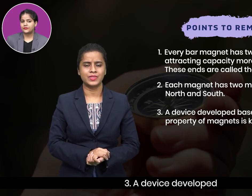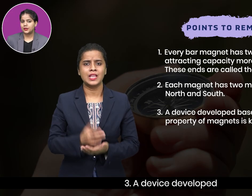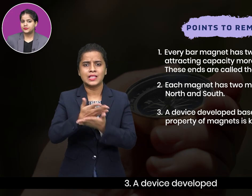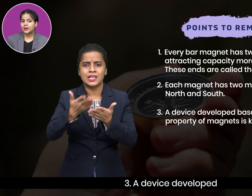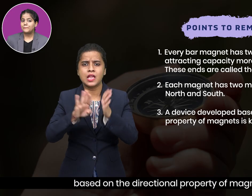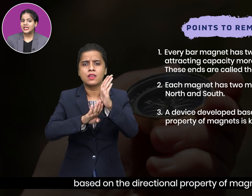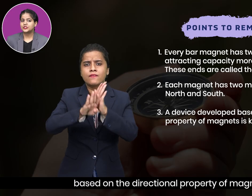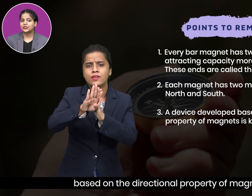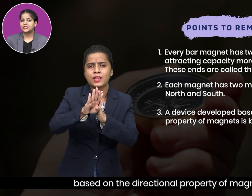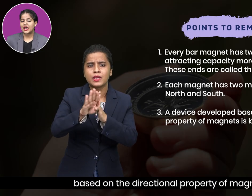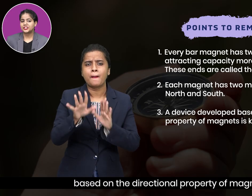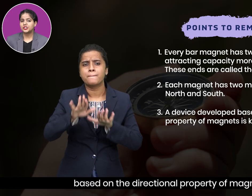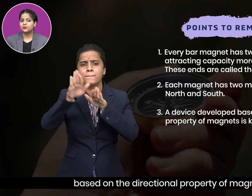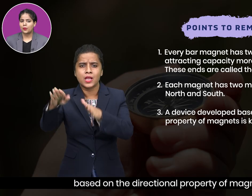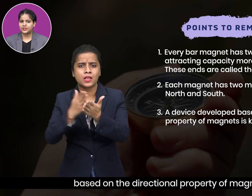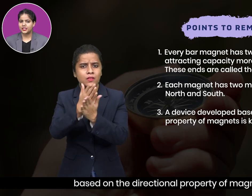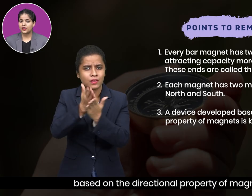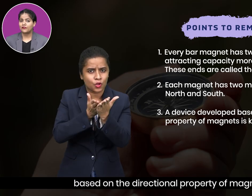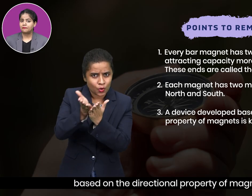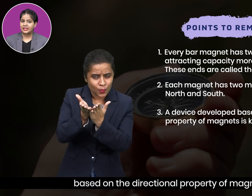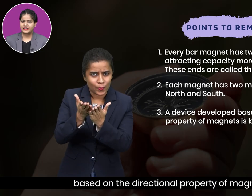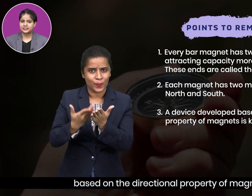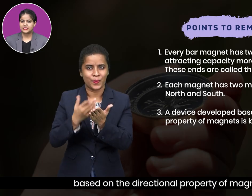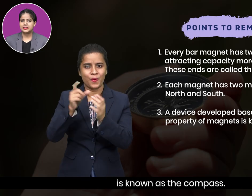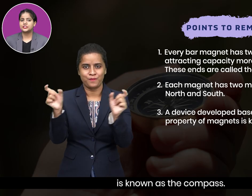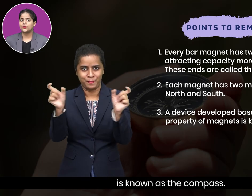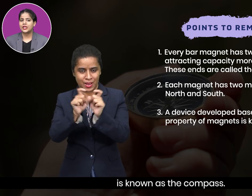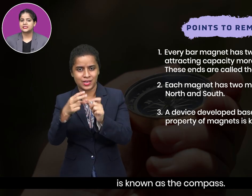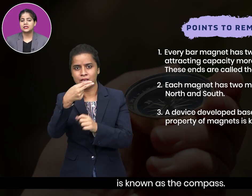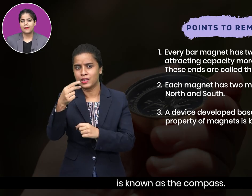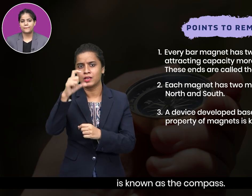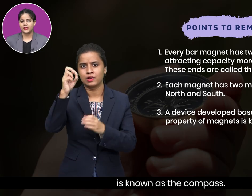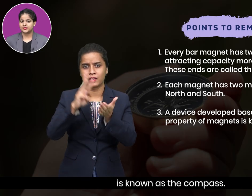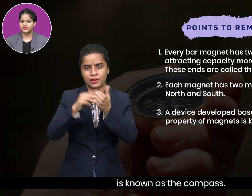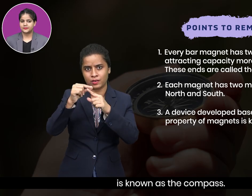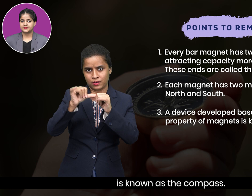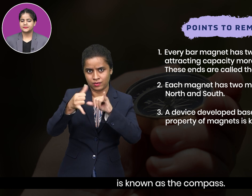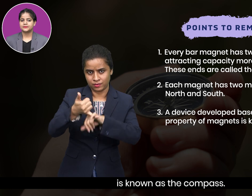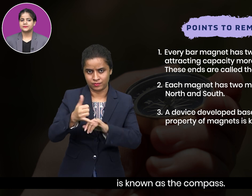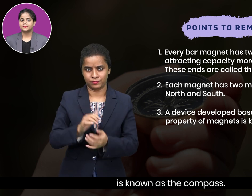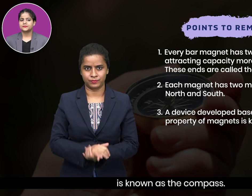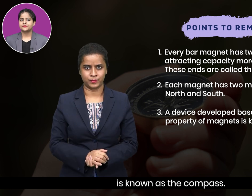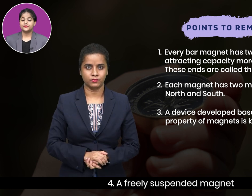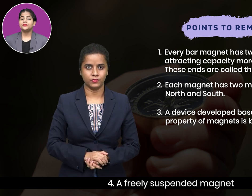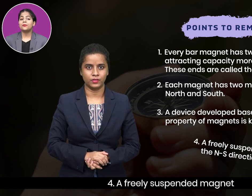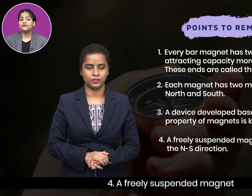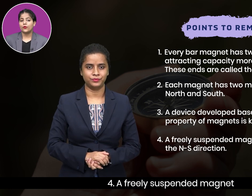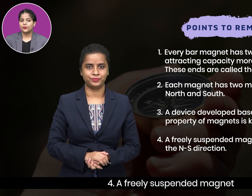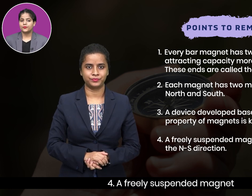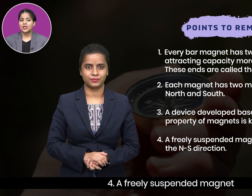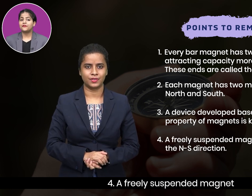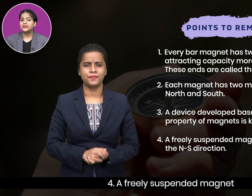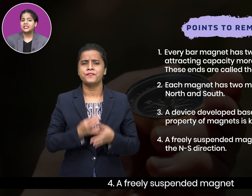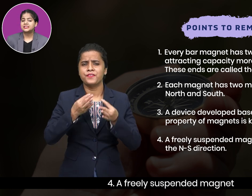device developed based on the directional property of magnets is known as the compass. Number